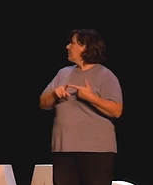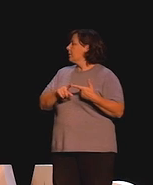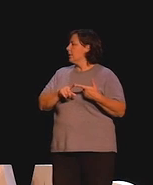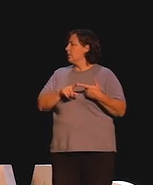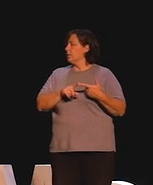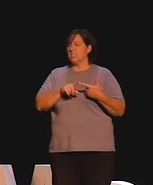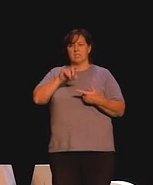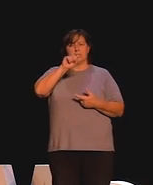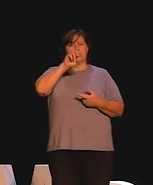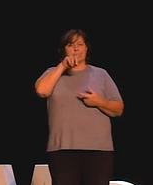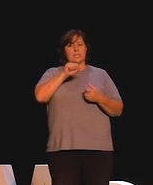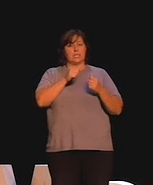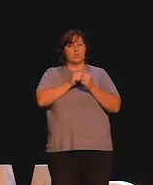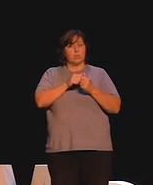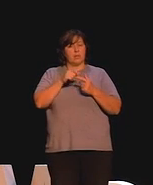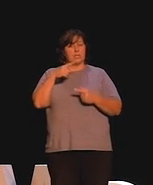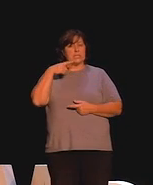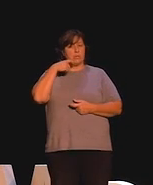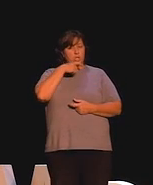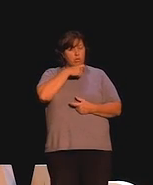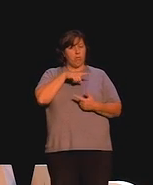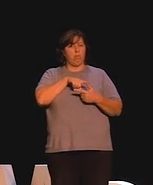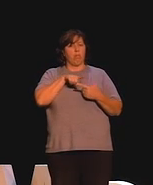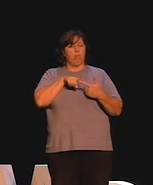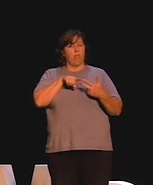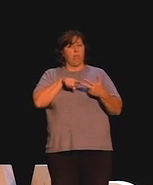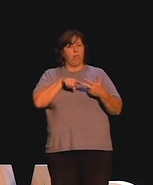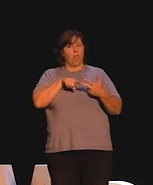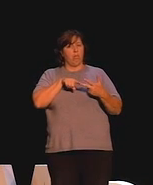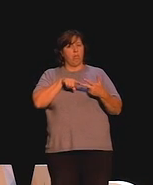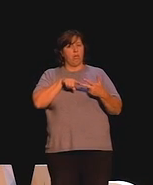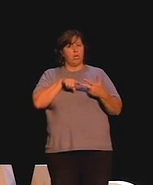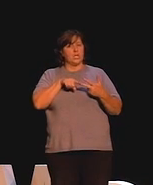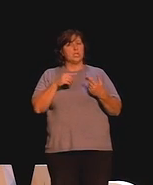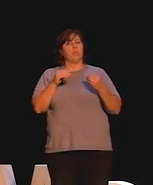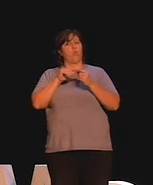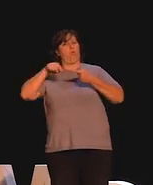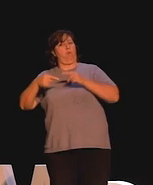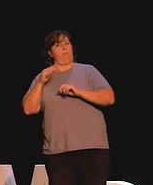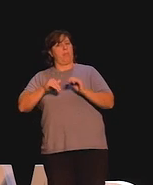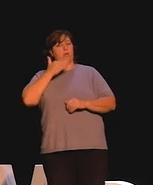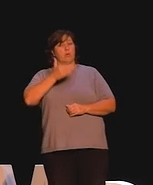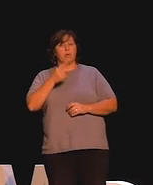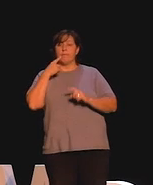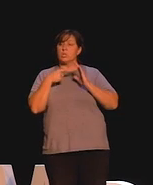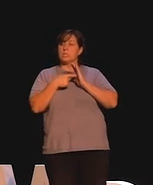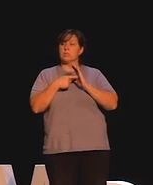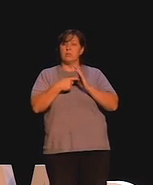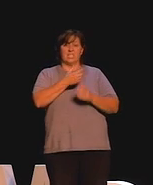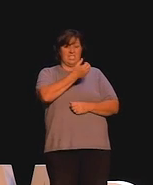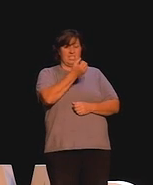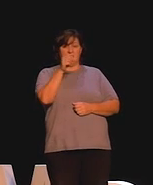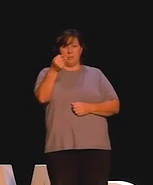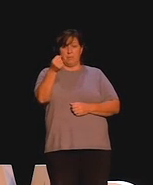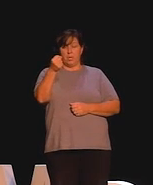those seeds that came with your cereal, maybe they're actually doing more harm than good. Because, for instance, some of that milkweed is